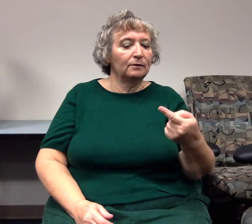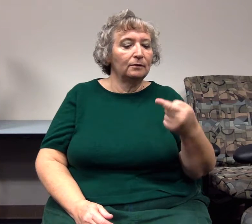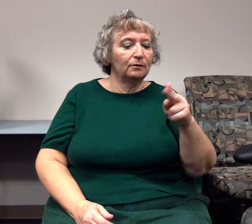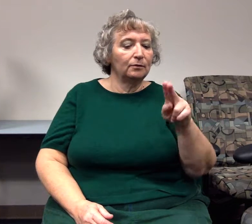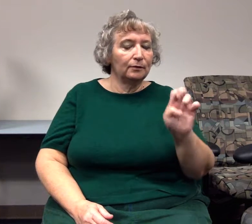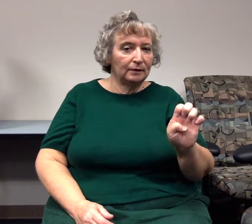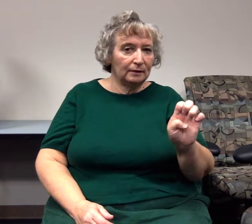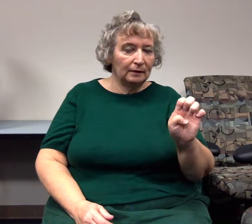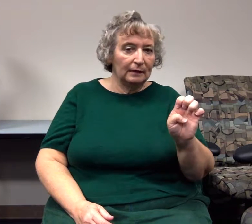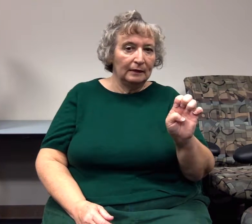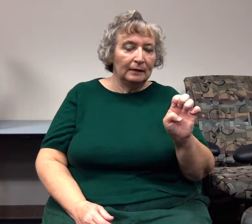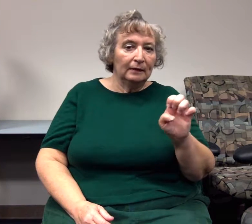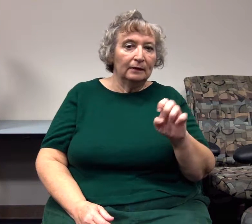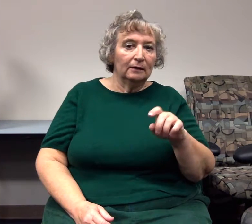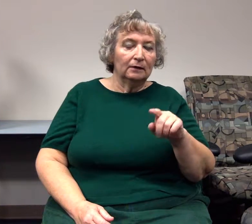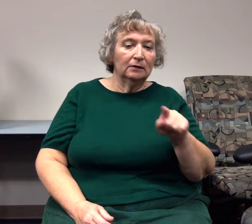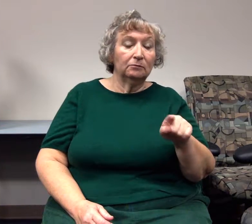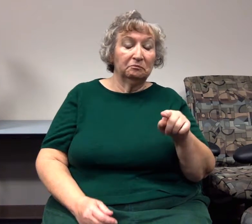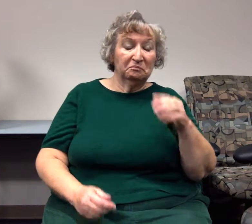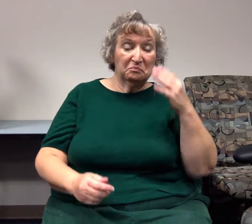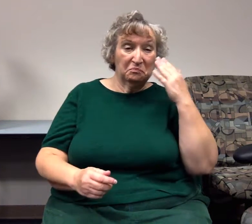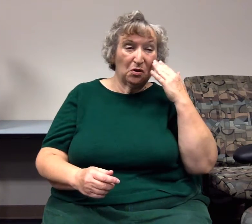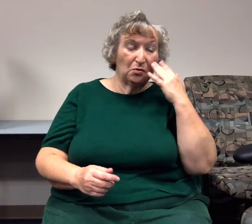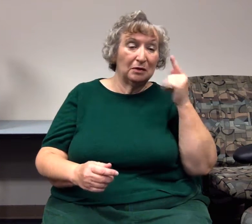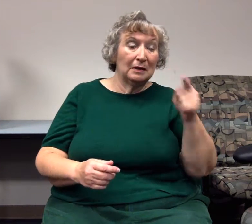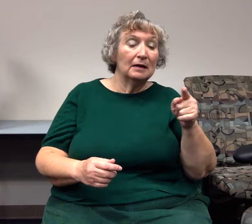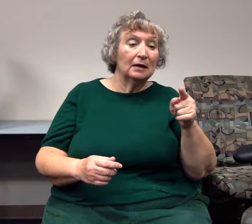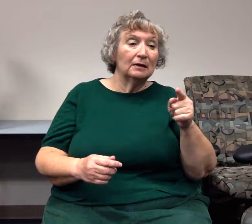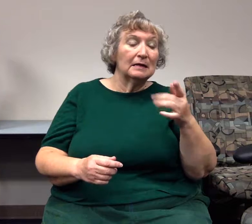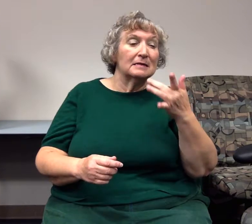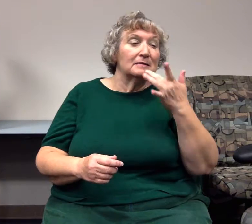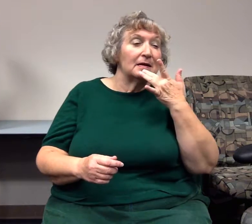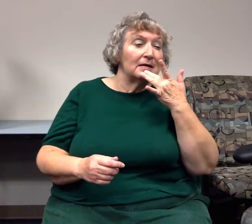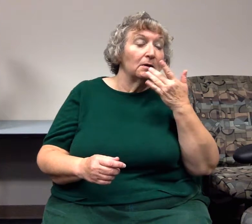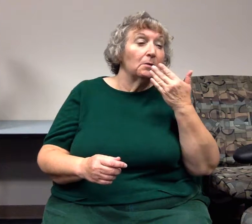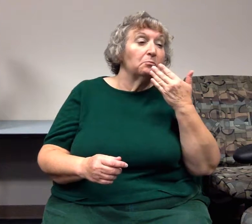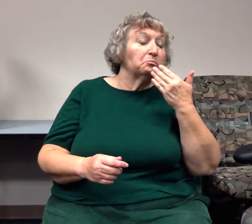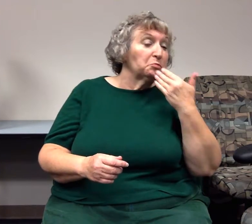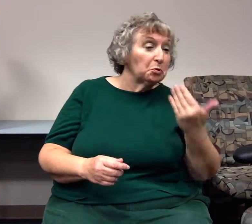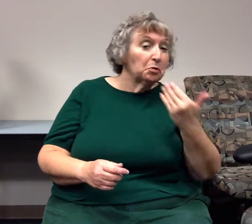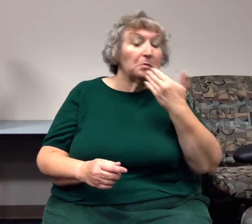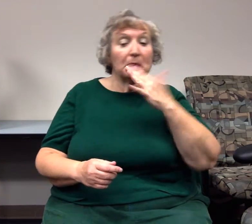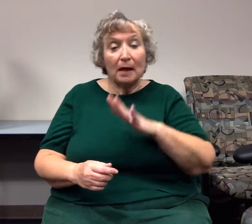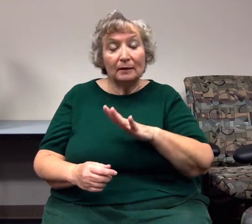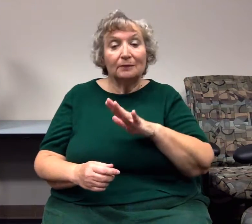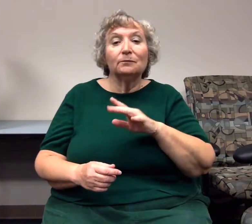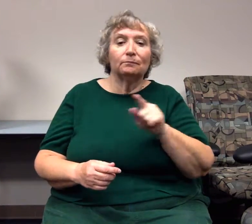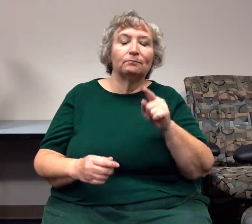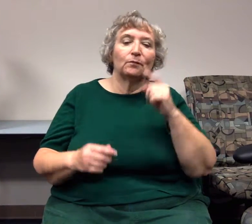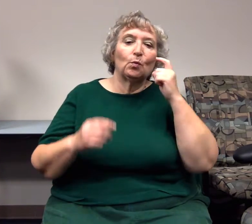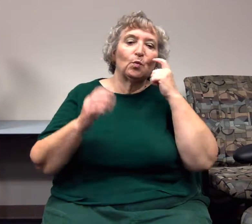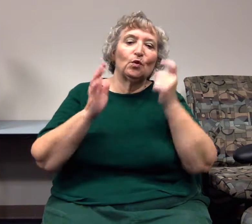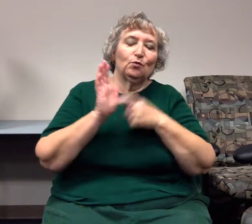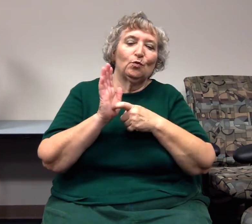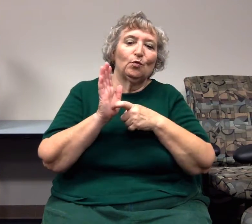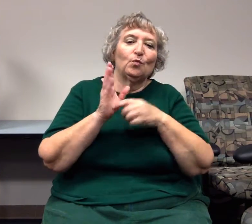noticed is that we want to know more about that, and the things that we've read about the tongue when we were doing research on our bodies,